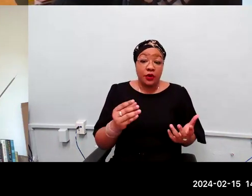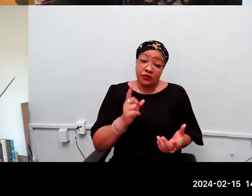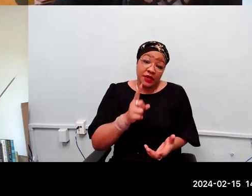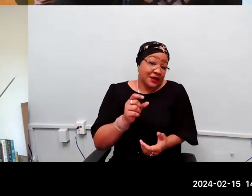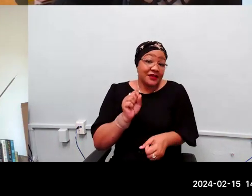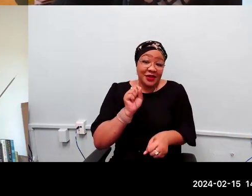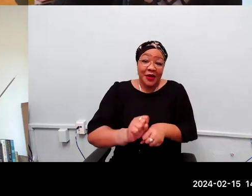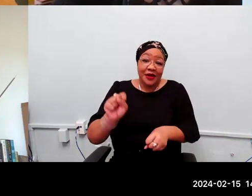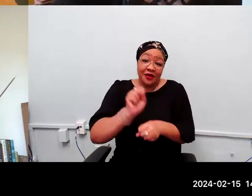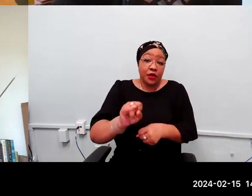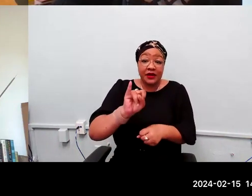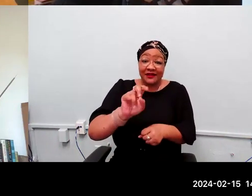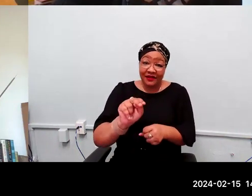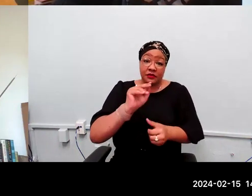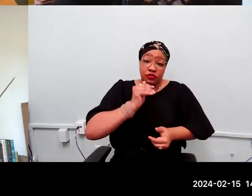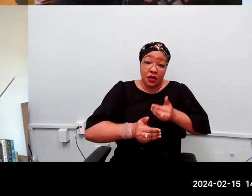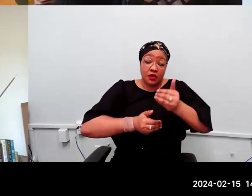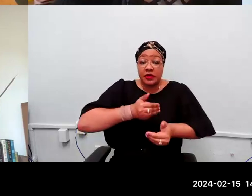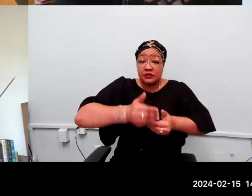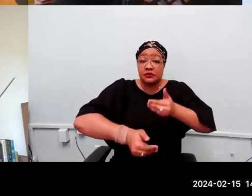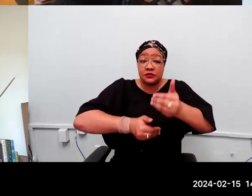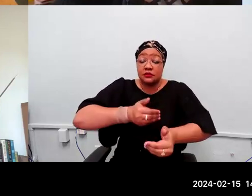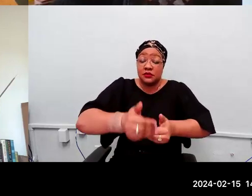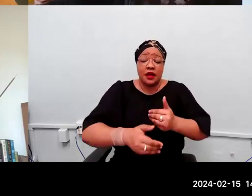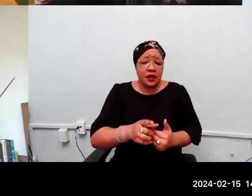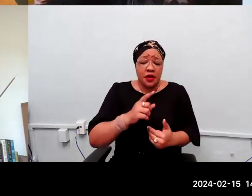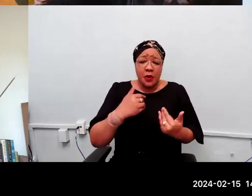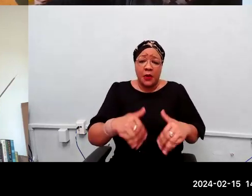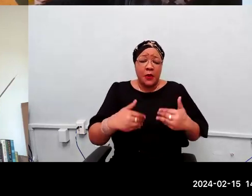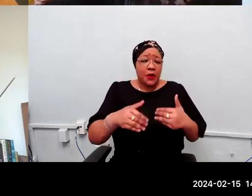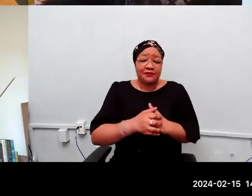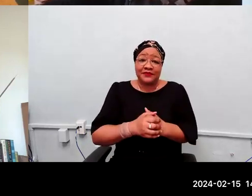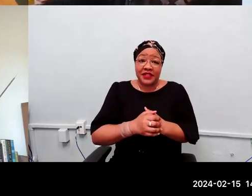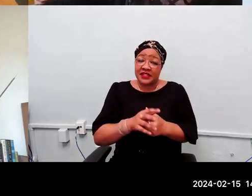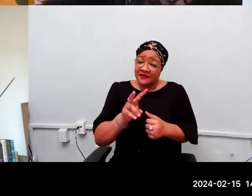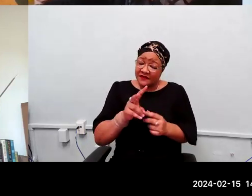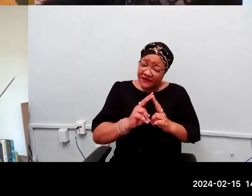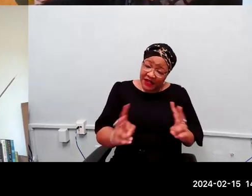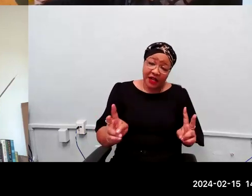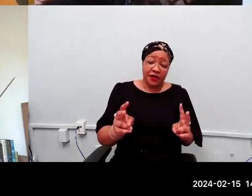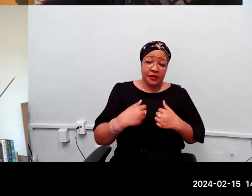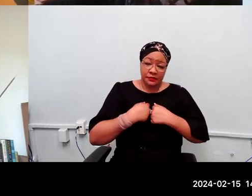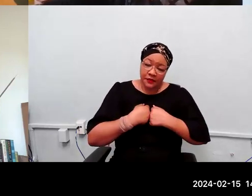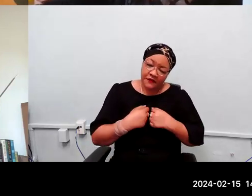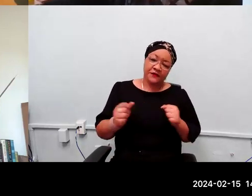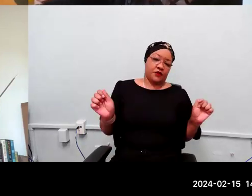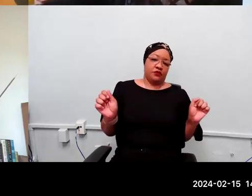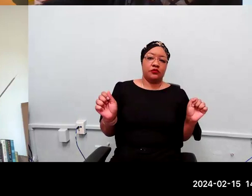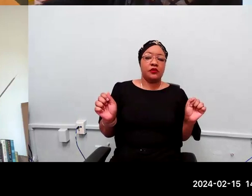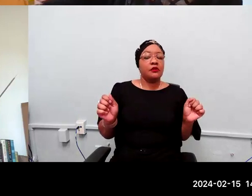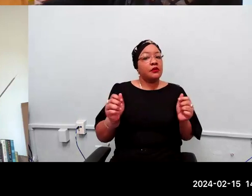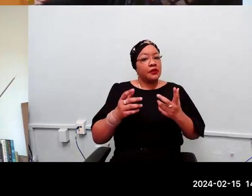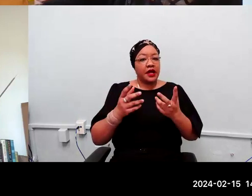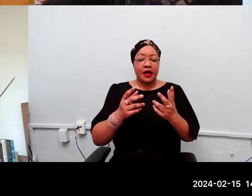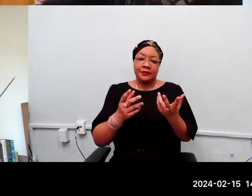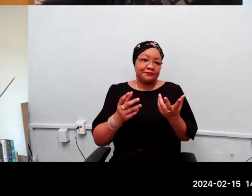in progress. You know, it's a deeply vulnerable piece. It's a deeply personal piece. It, you know, it deals